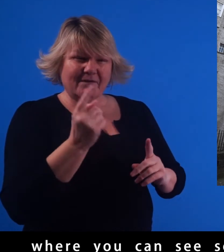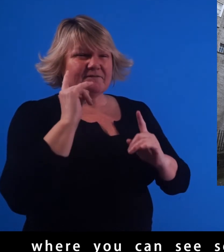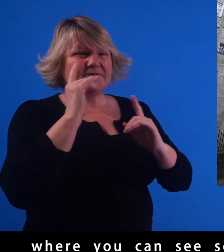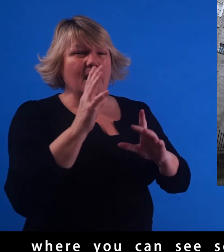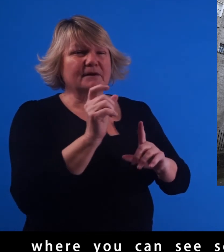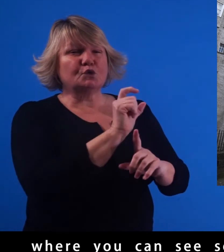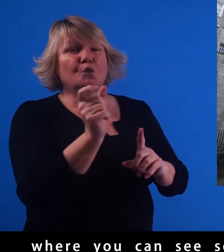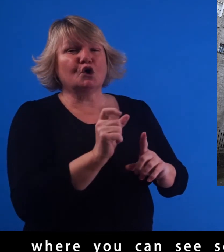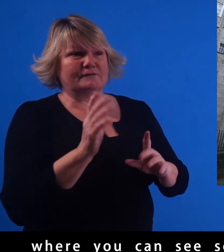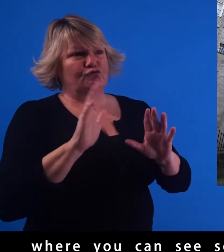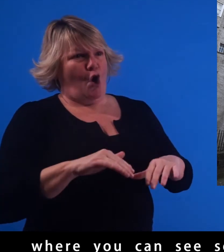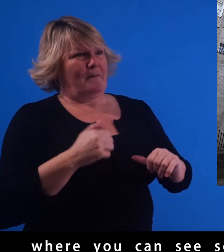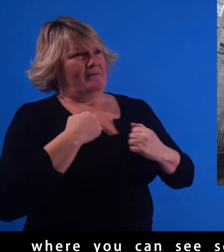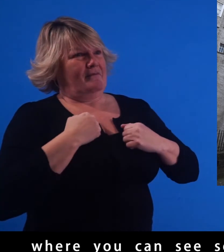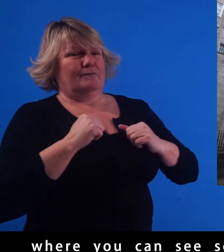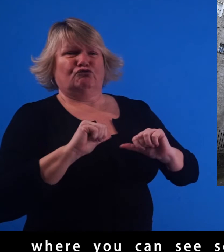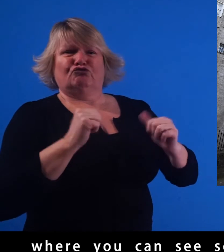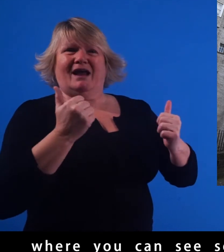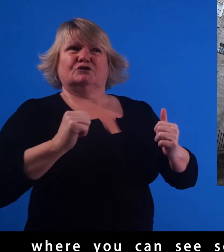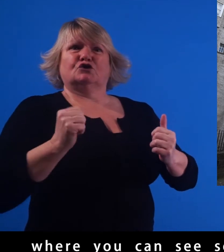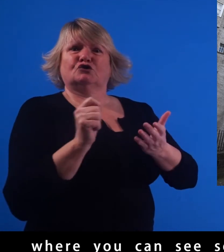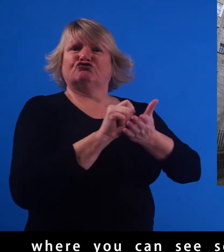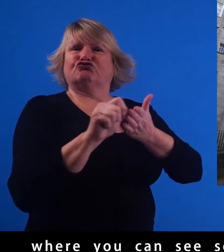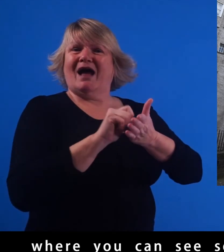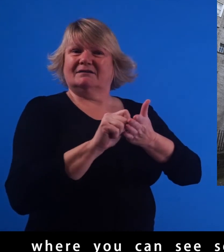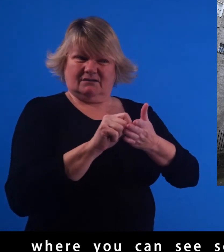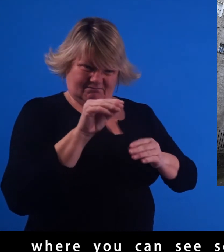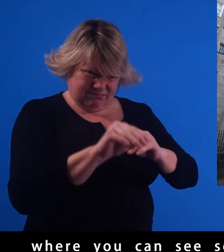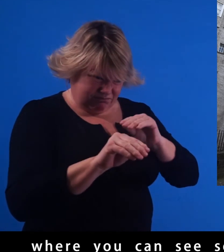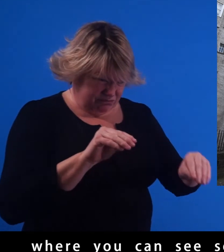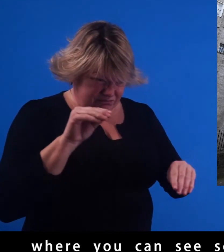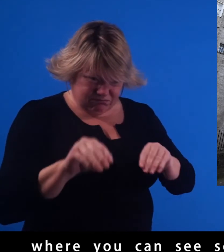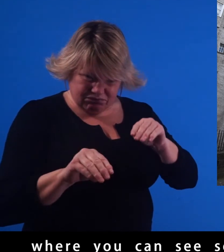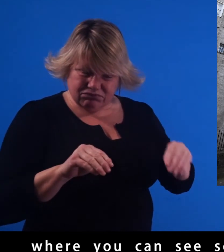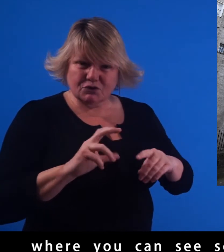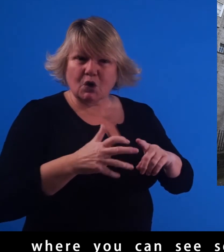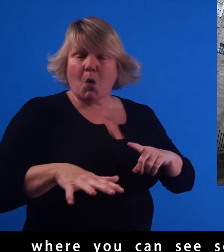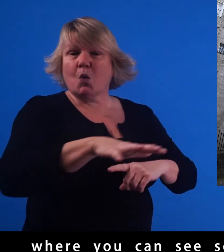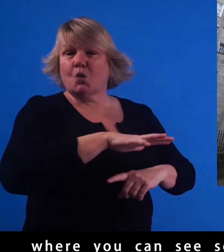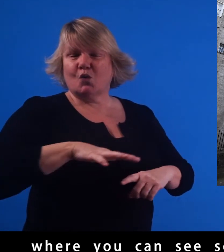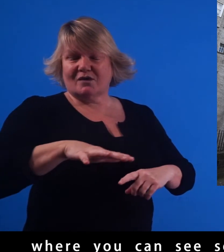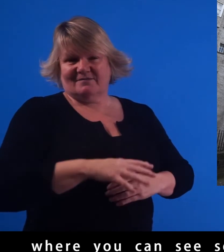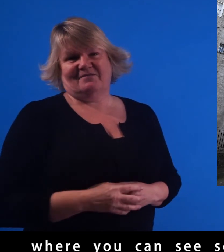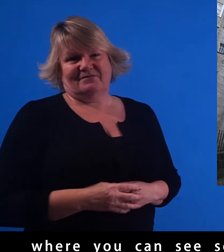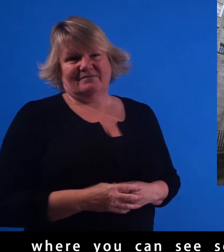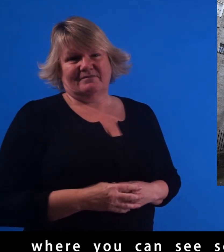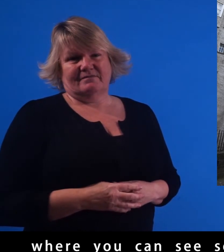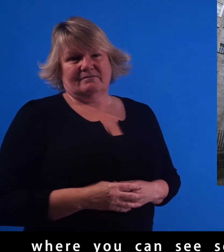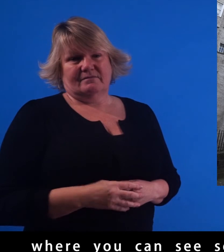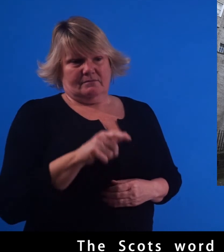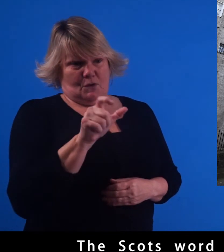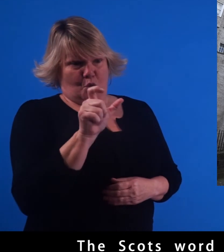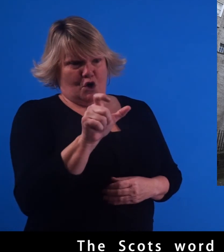Where you can see some of the famous words of great Scottish writers inscribed in the flagstones.